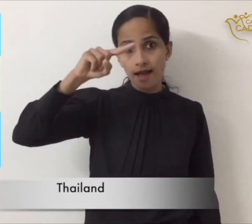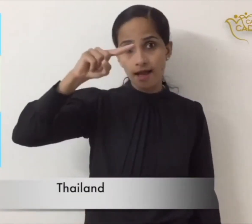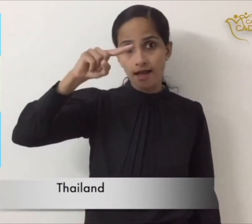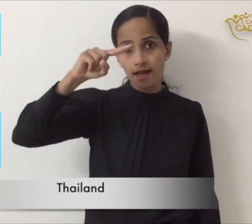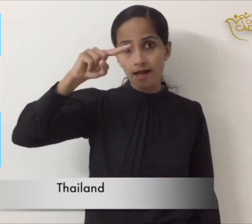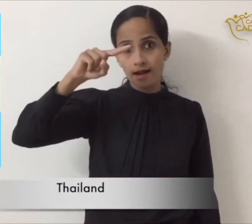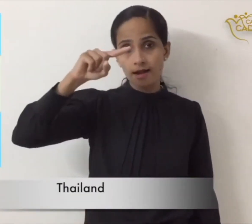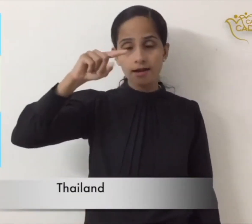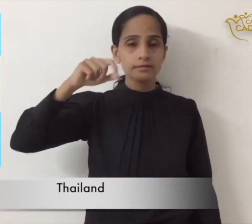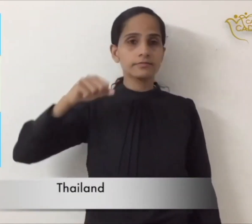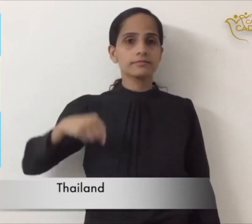Thailand.